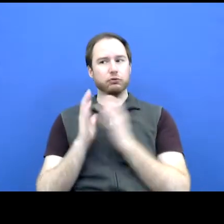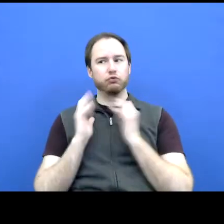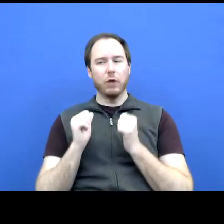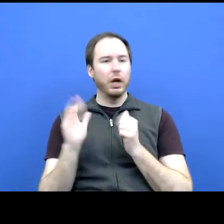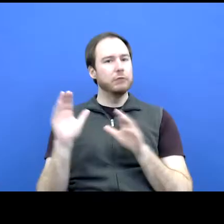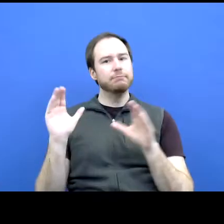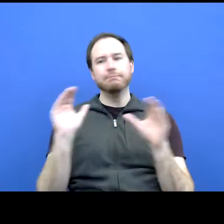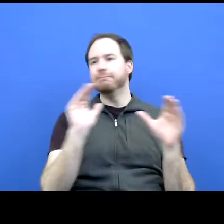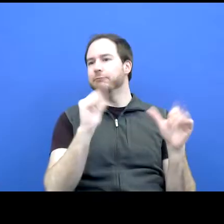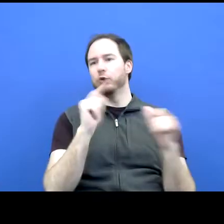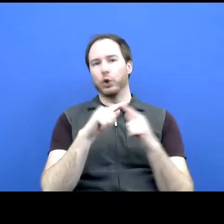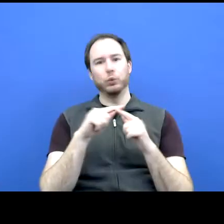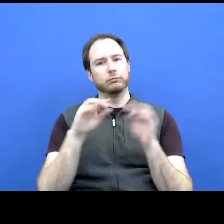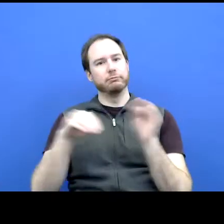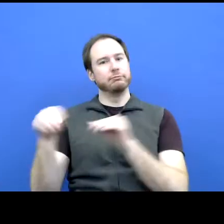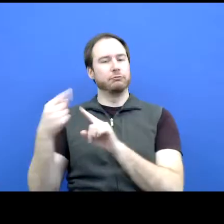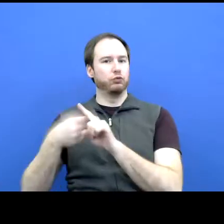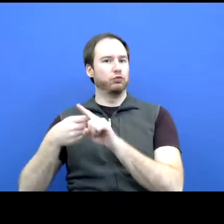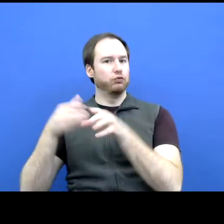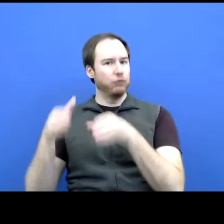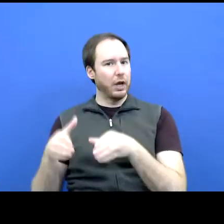to fill their